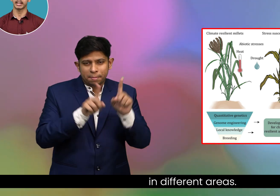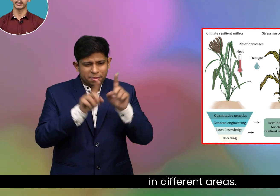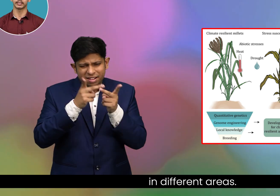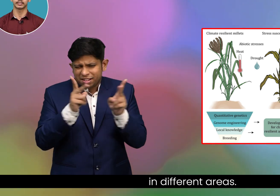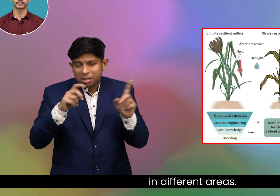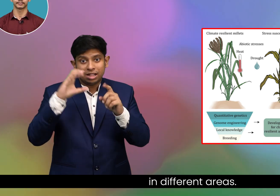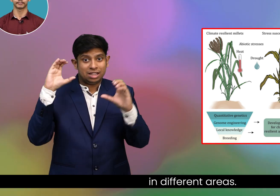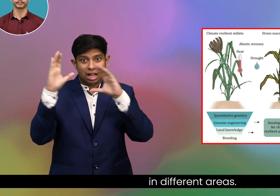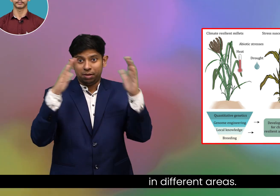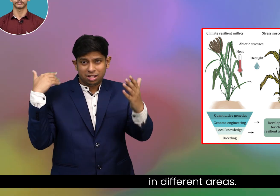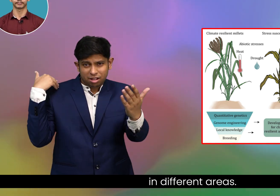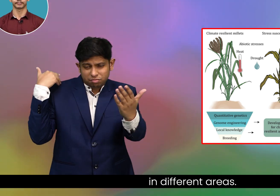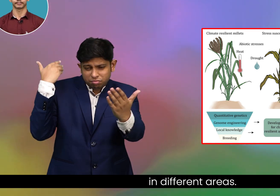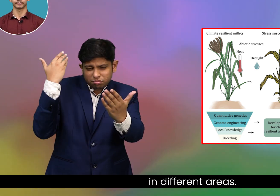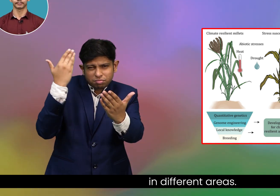different areas.